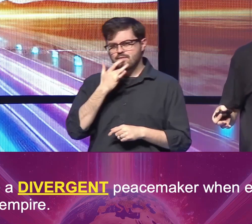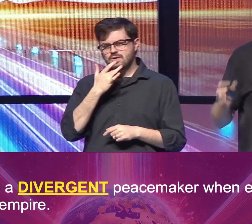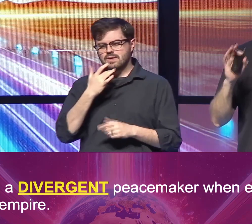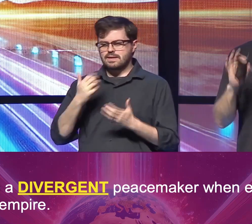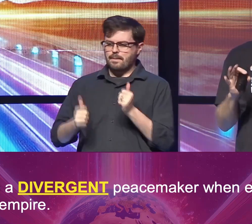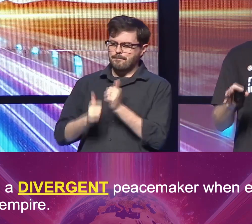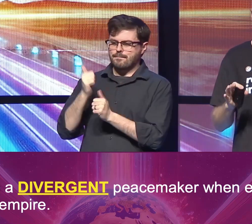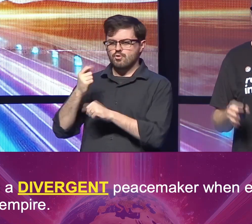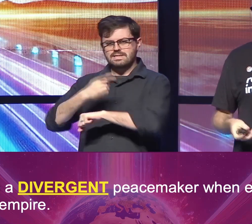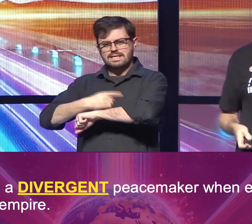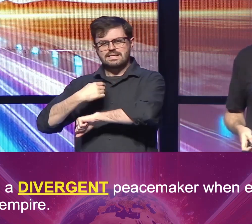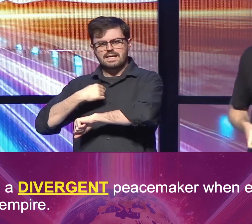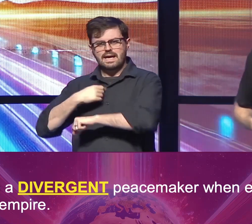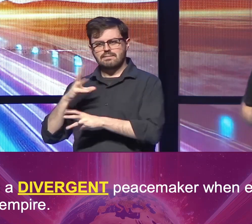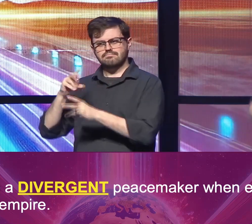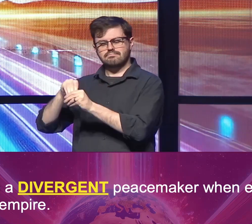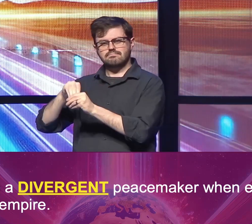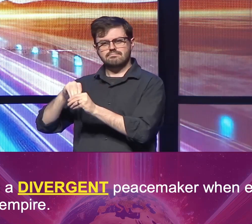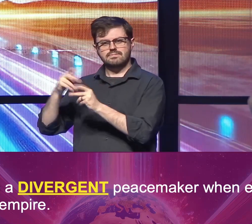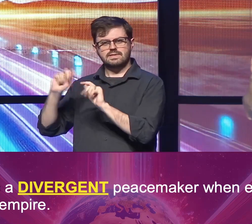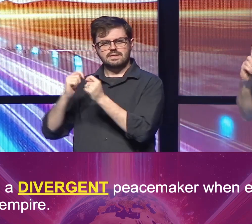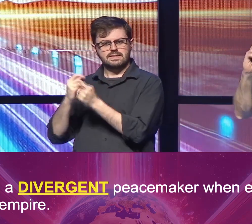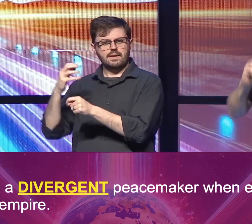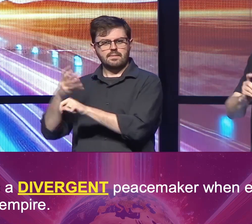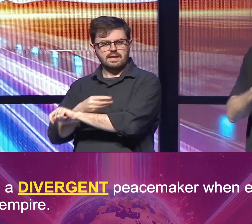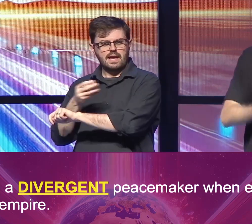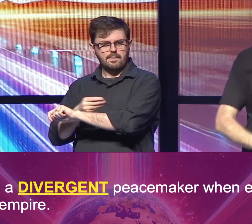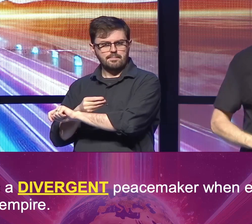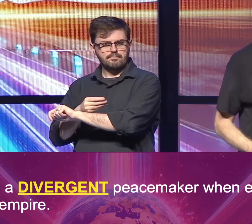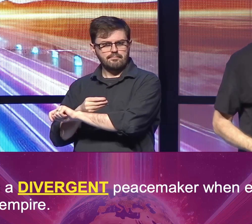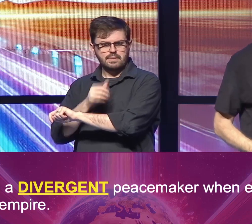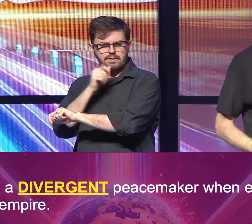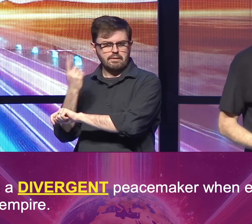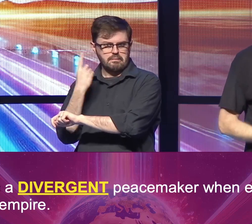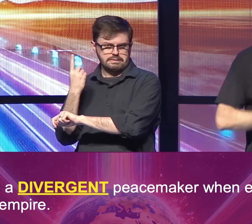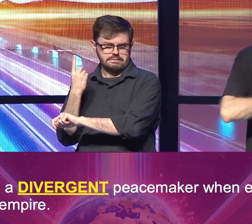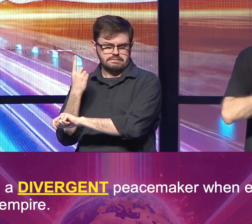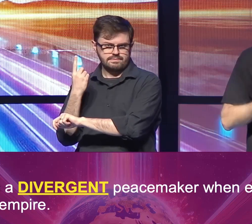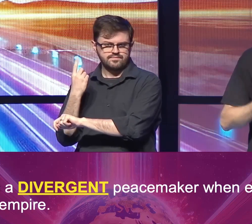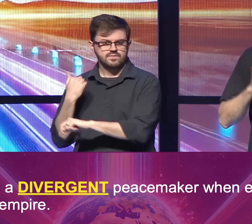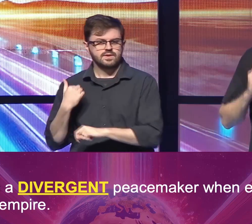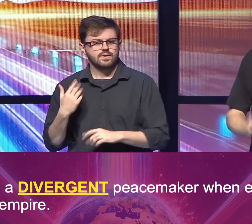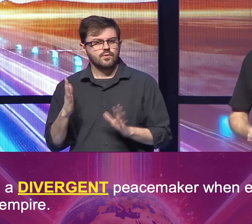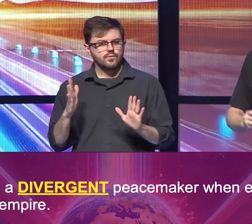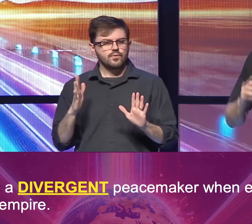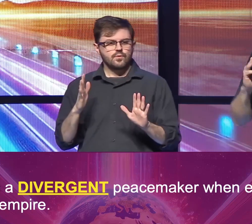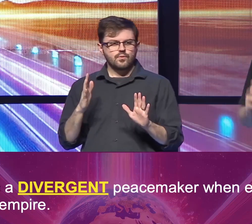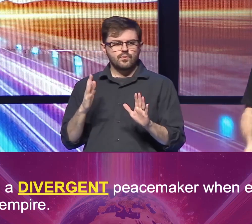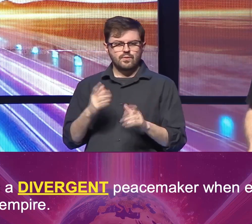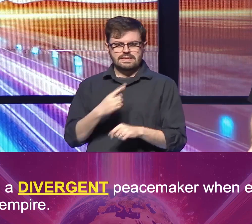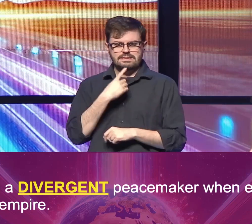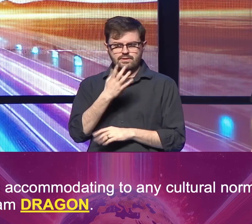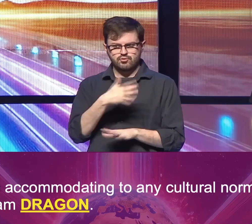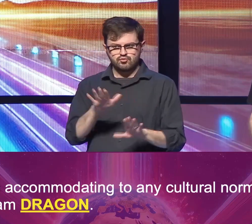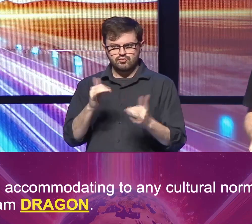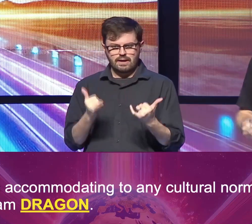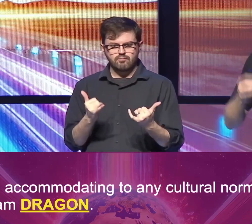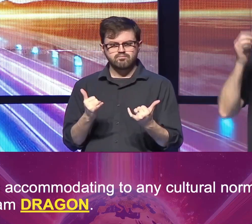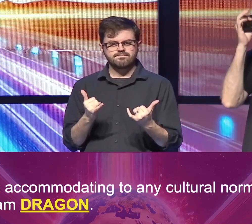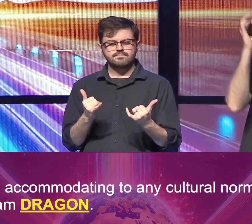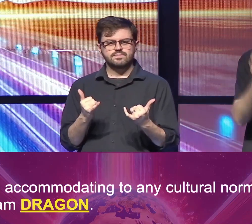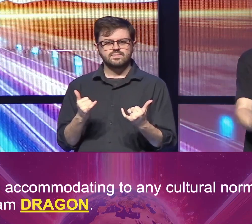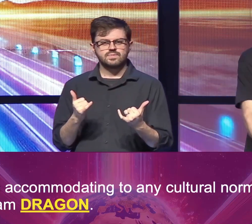Team Lamb. Okay, but here's the thing I would say to you. We ought to be accommodating to any cultural norm